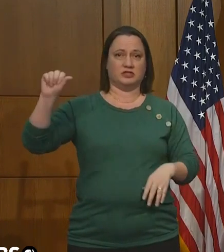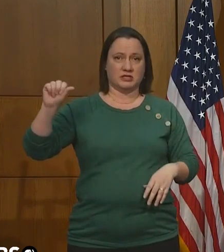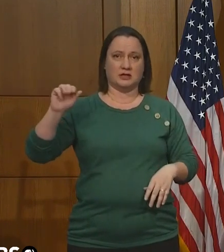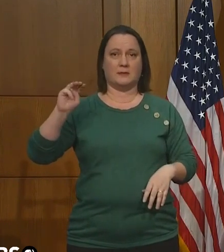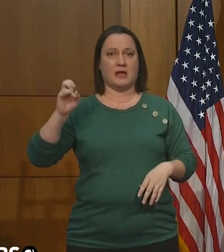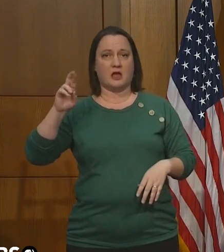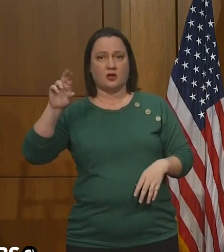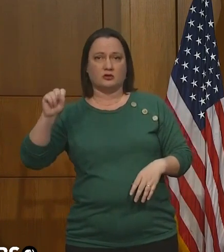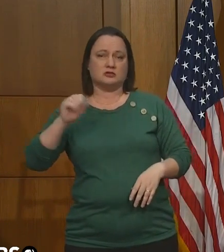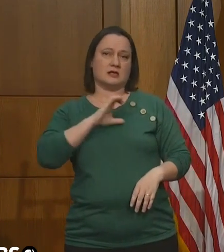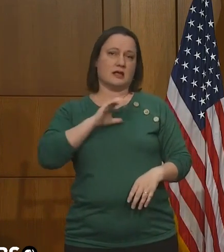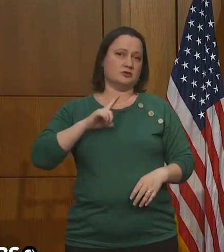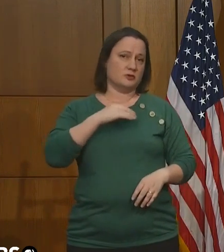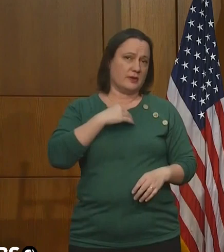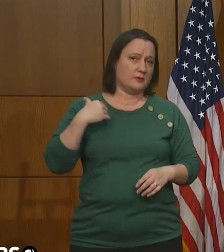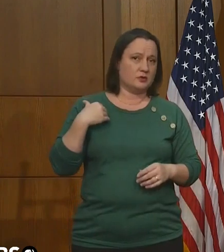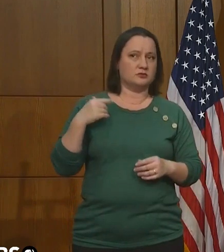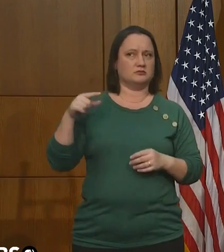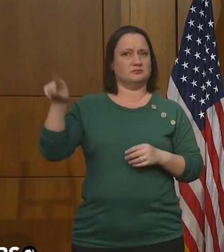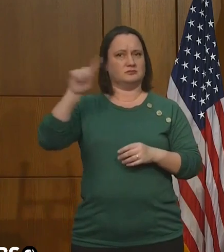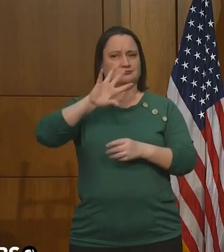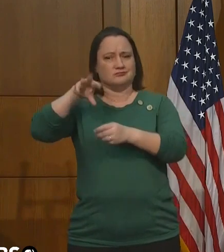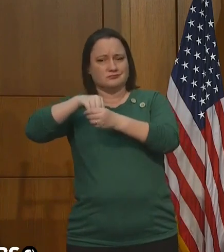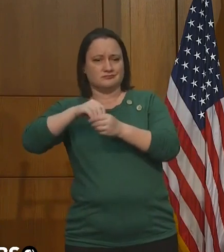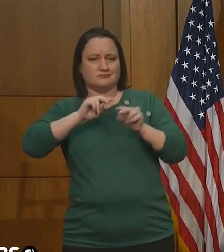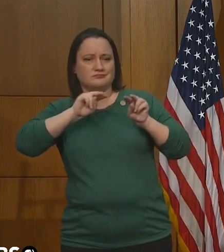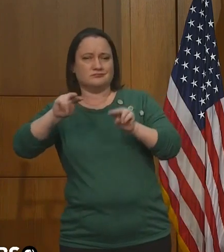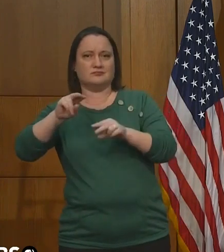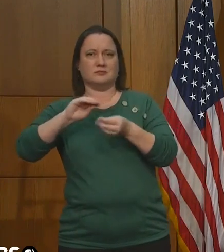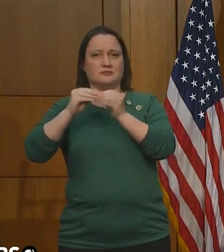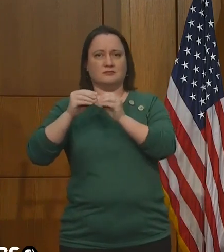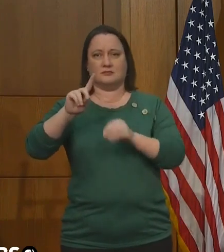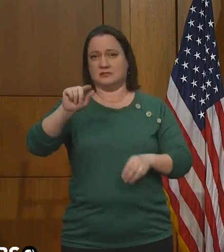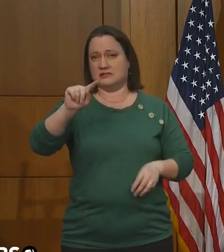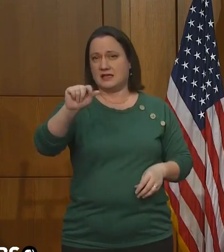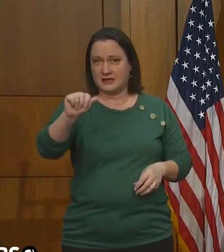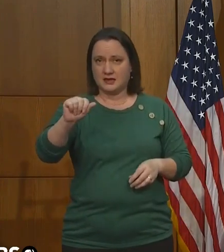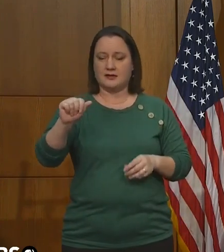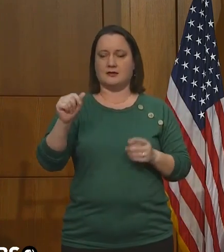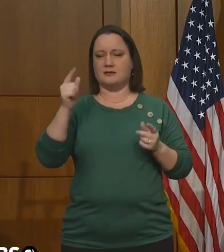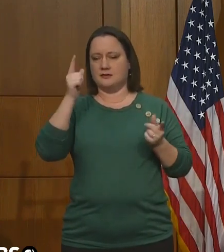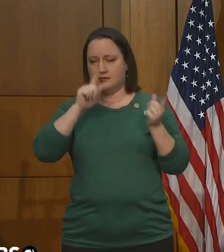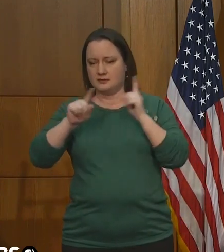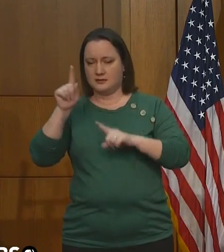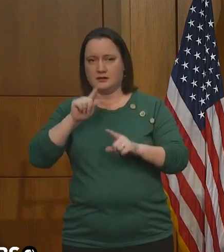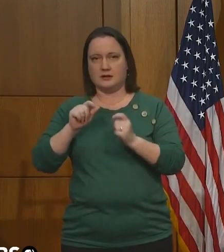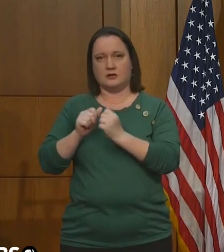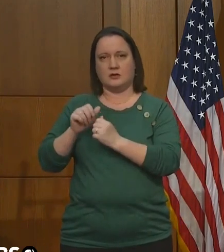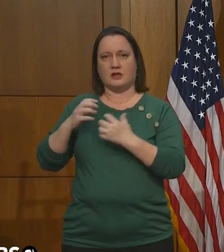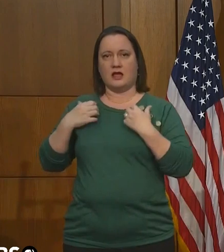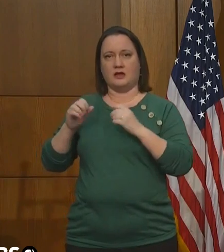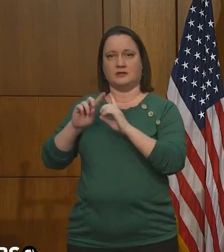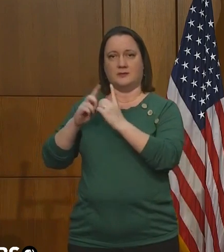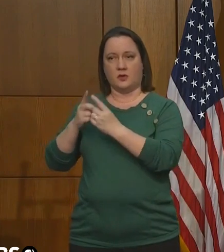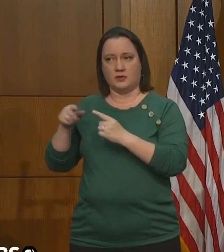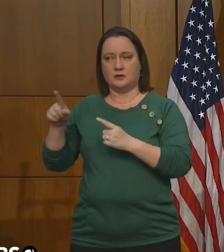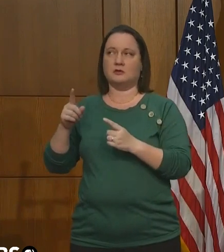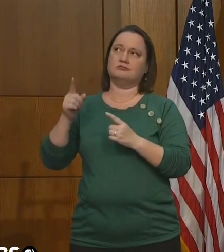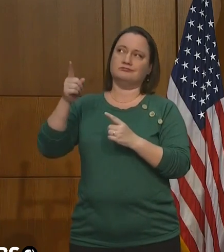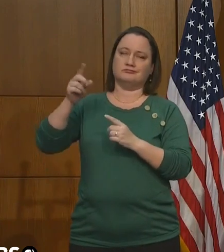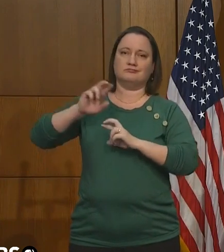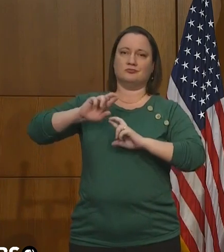council members have been following this data closely, and they, with collaboration from the health department, have requested to